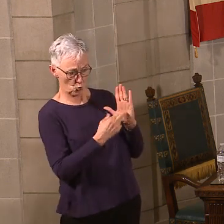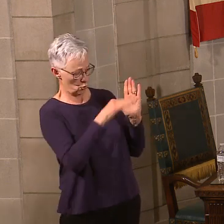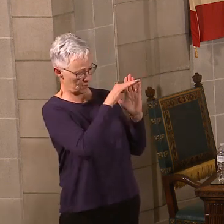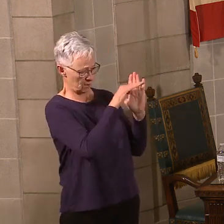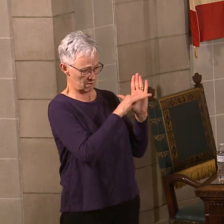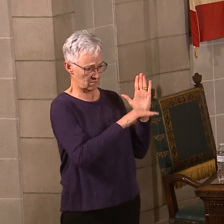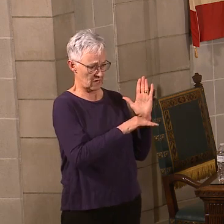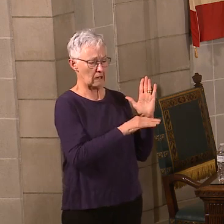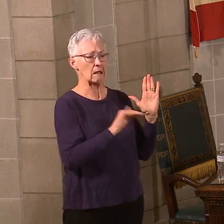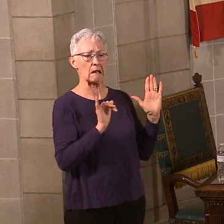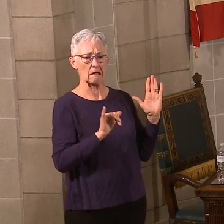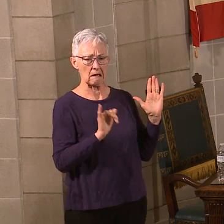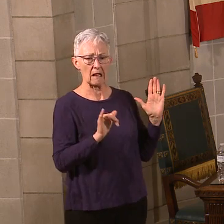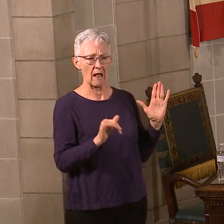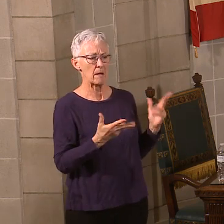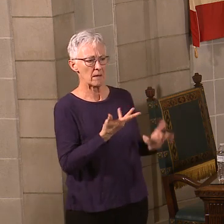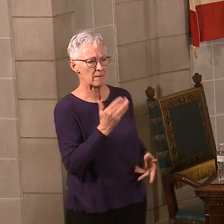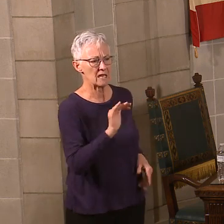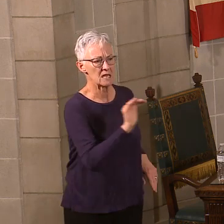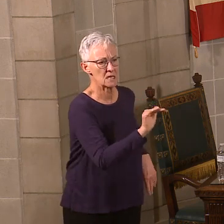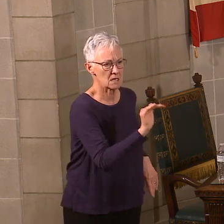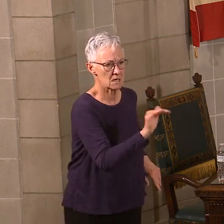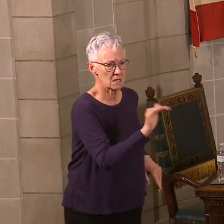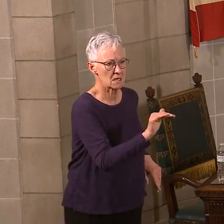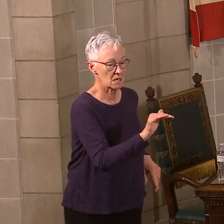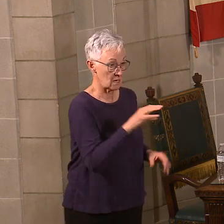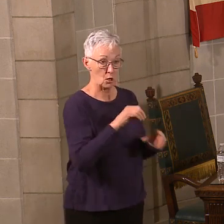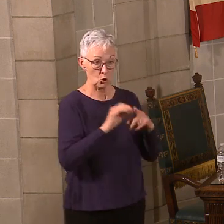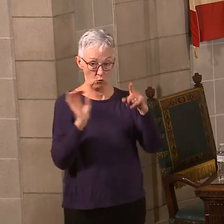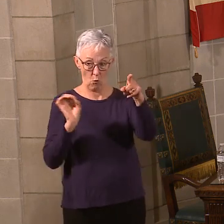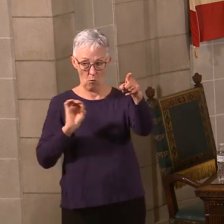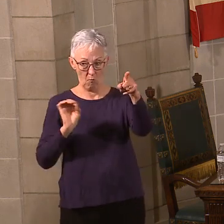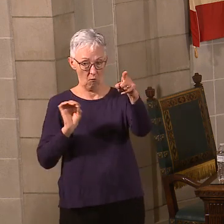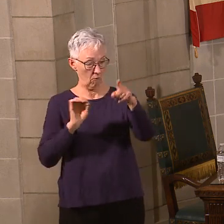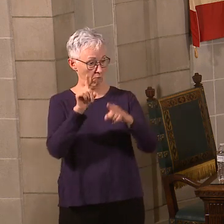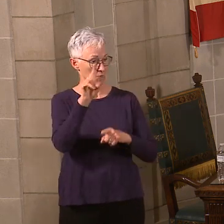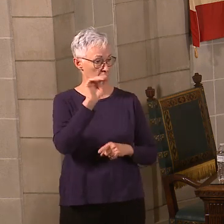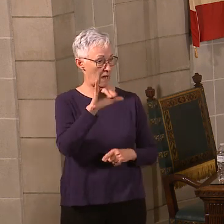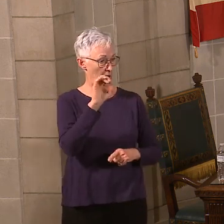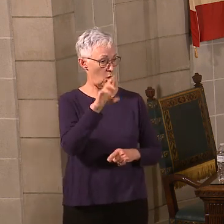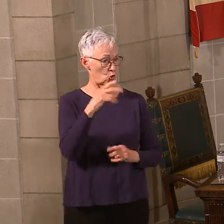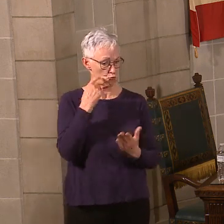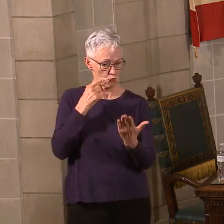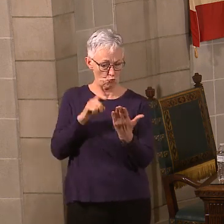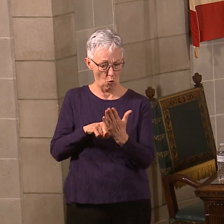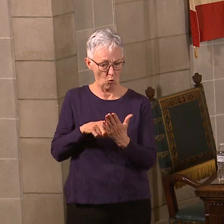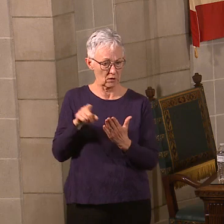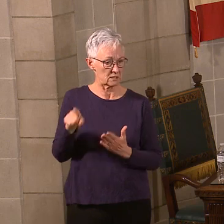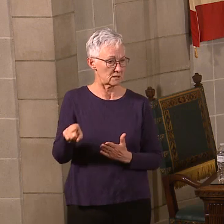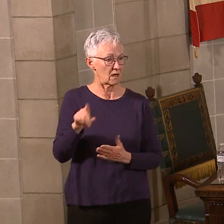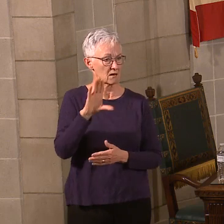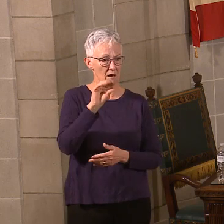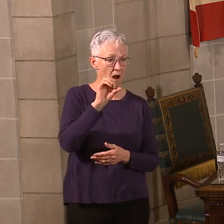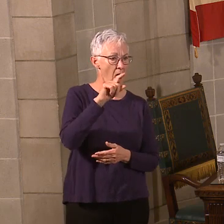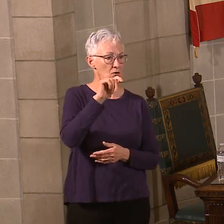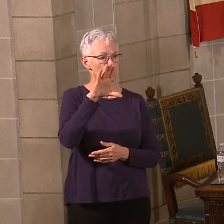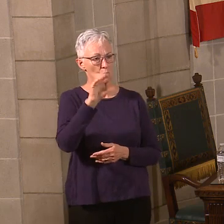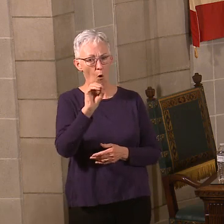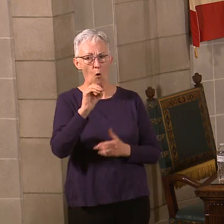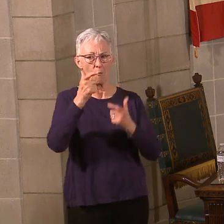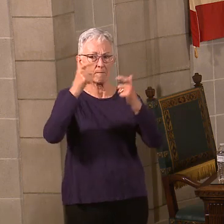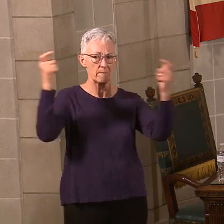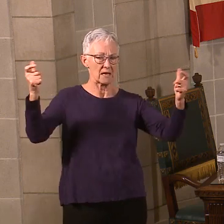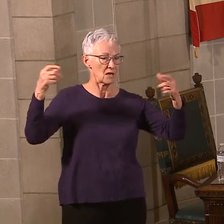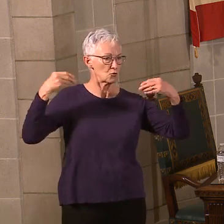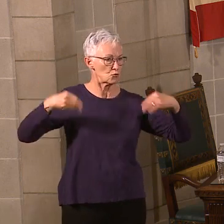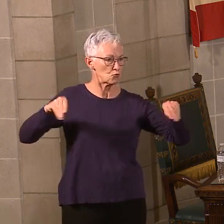reaching out to, for example, the big box stores, they took action, right? I know the Omaha police were going around to visit the big box stores this weekend. I